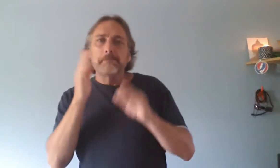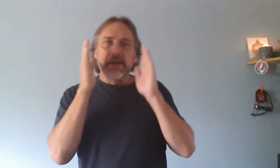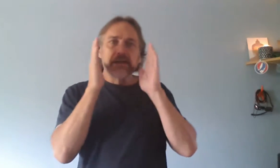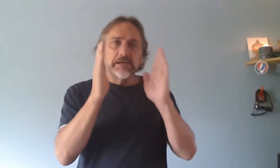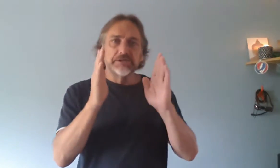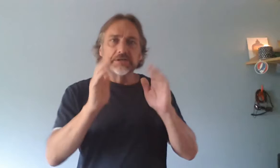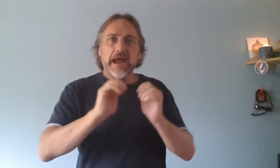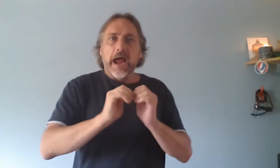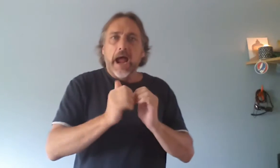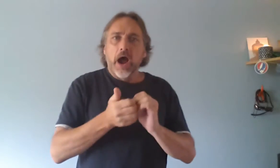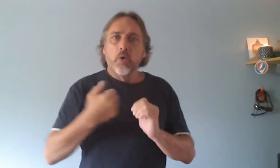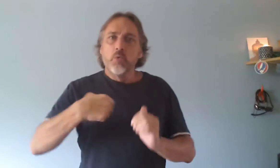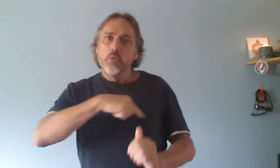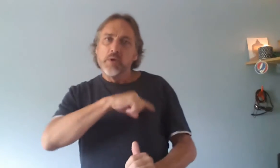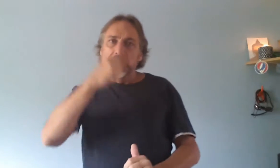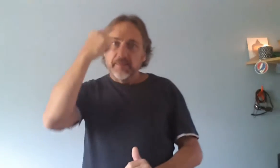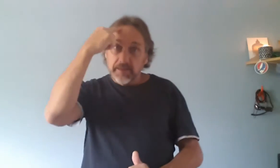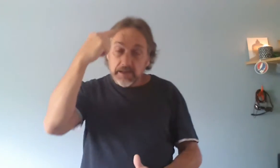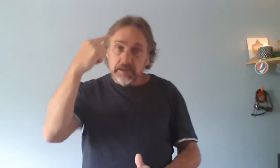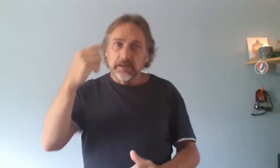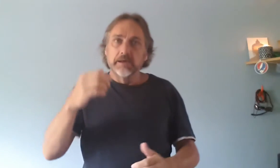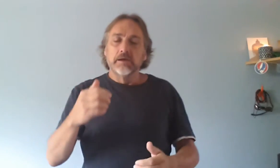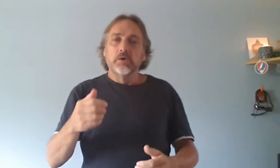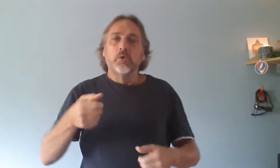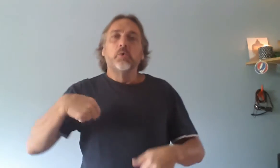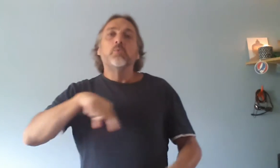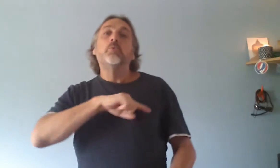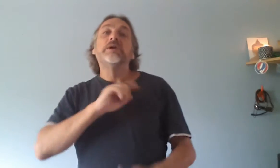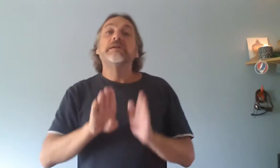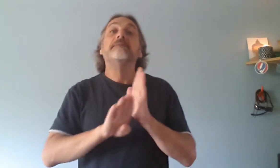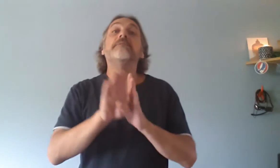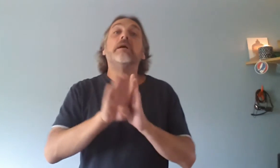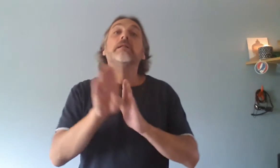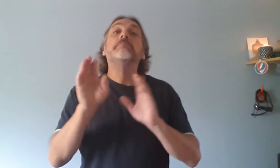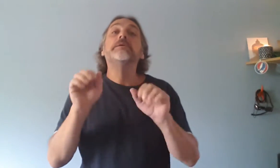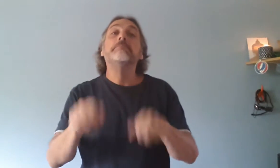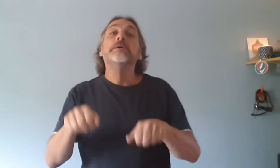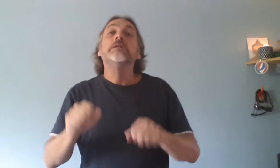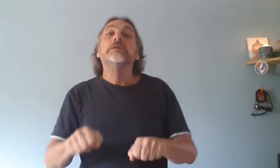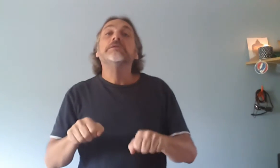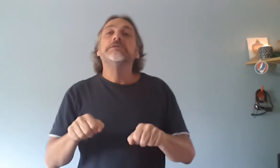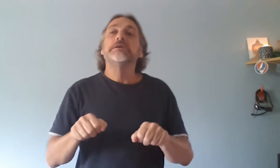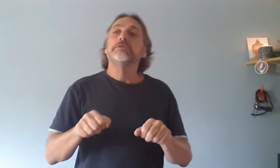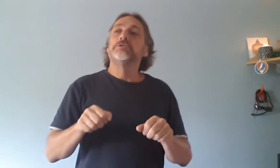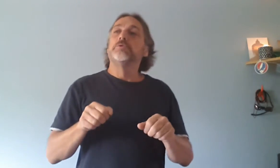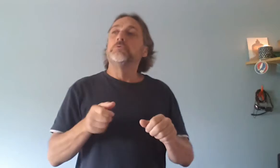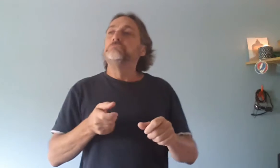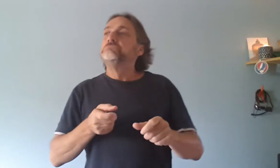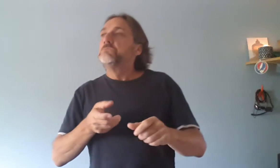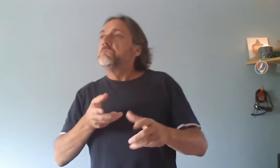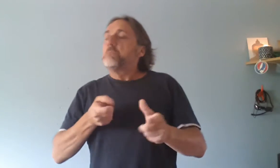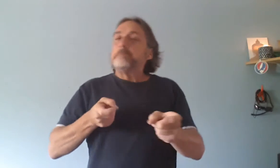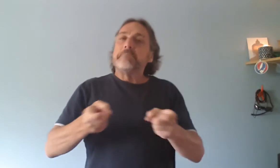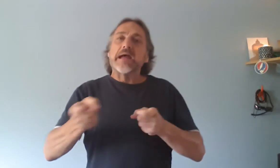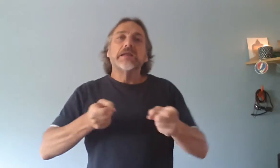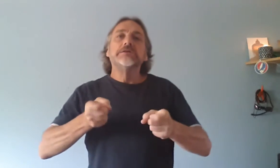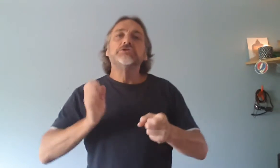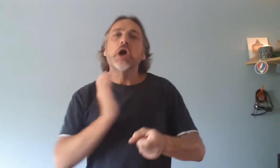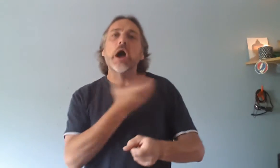to navigate the ups and the downs and the ins and outs of our relationships with life, with other people, with our